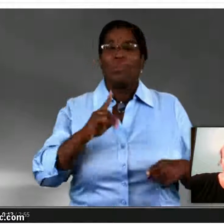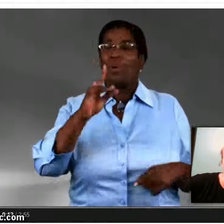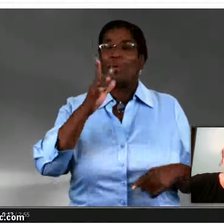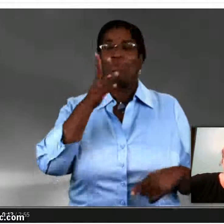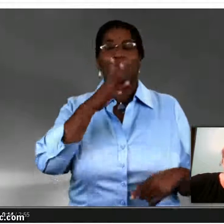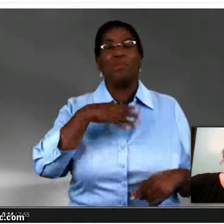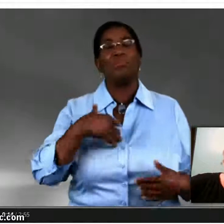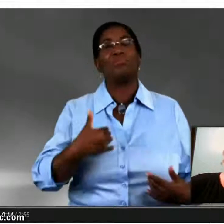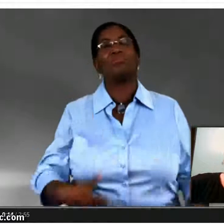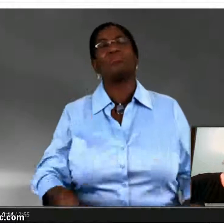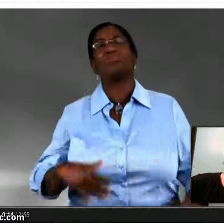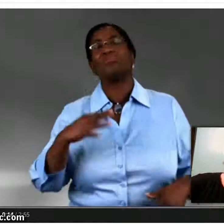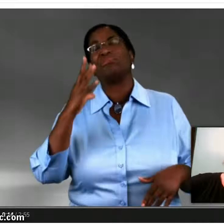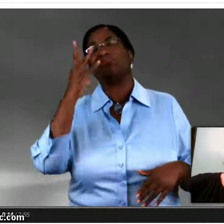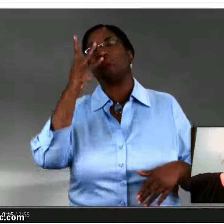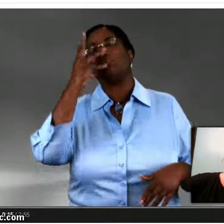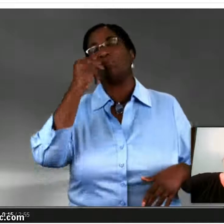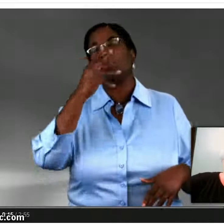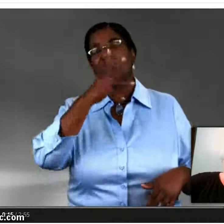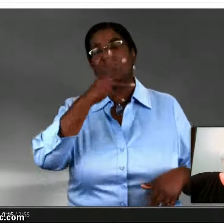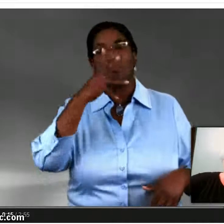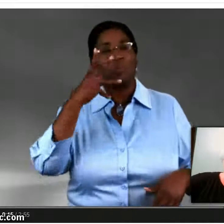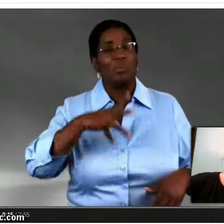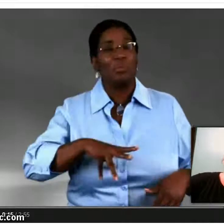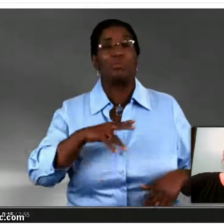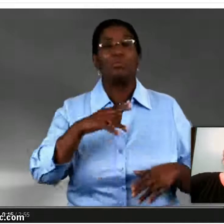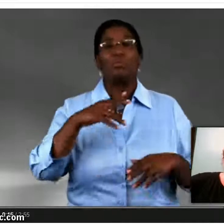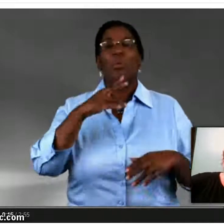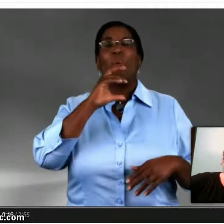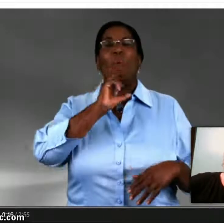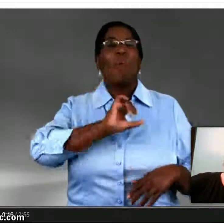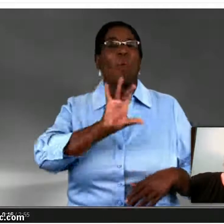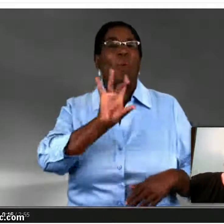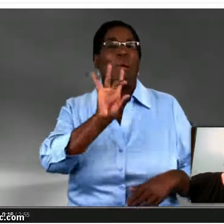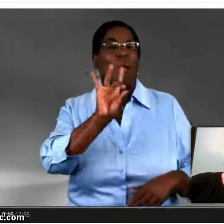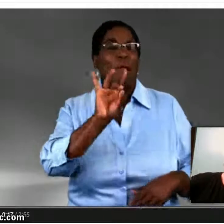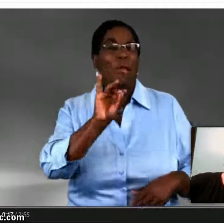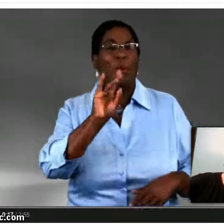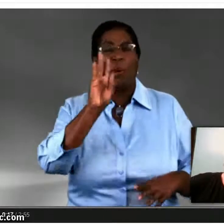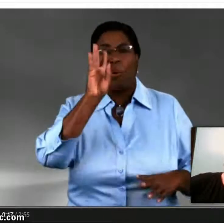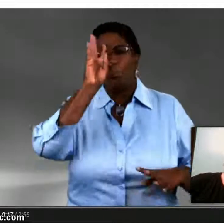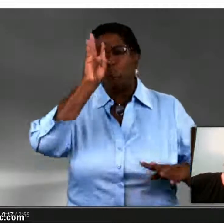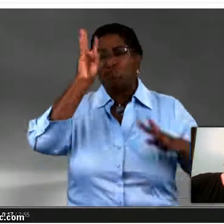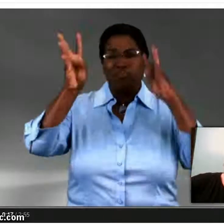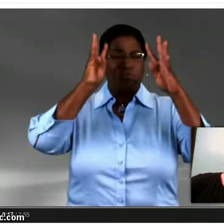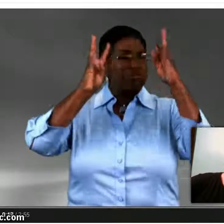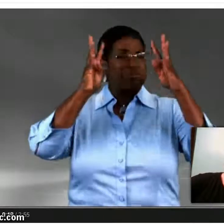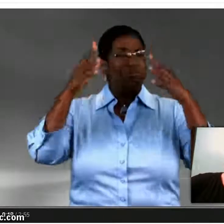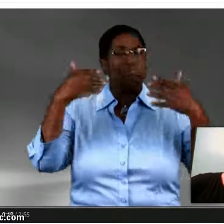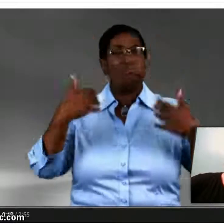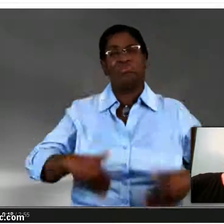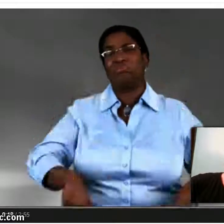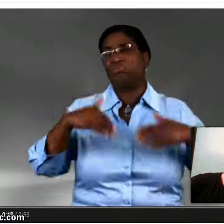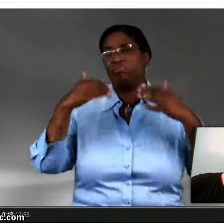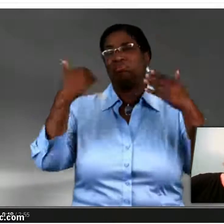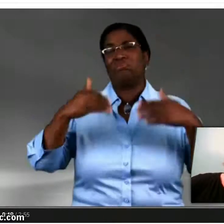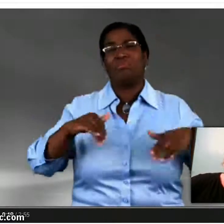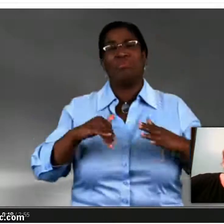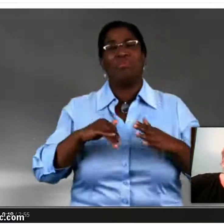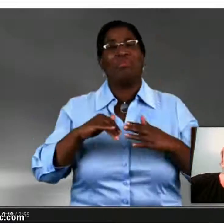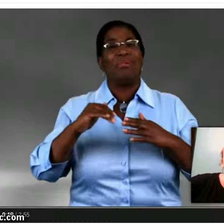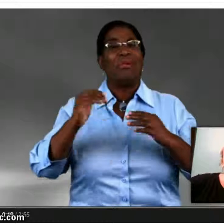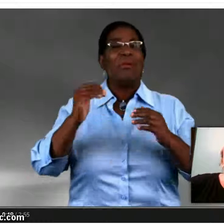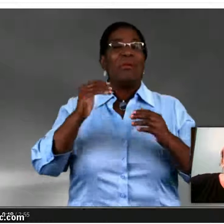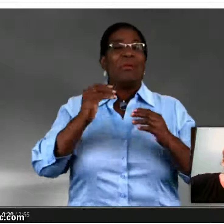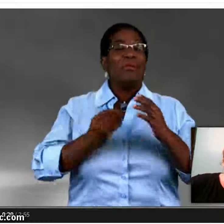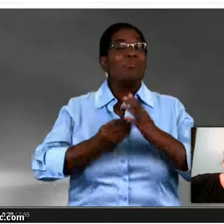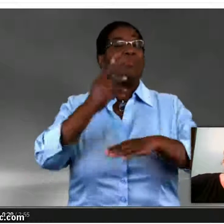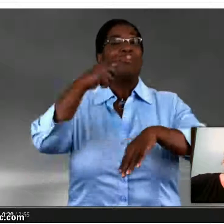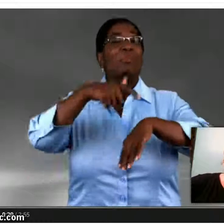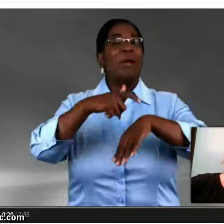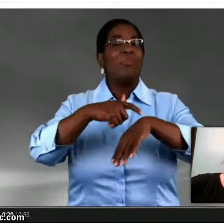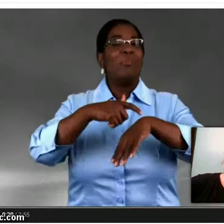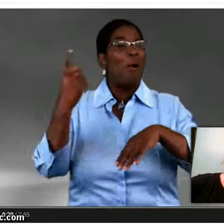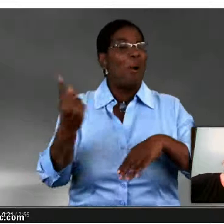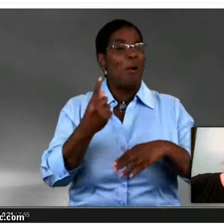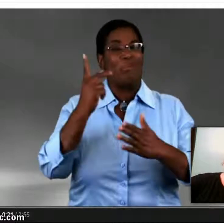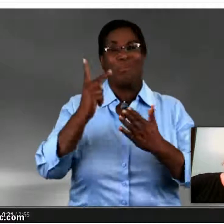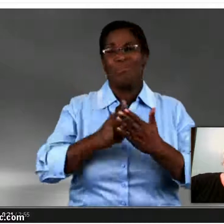21. And there was this woman there. Oh, beautiful woman. She was about in her 80s, and she was so creative. And